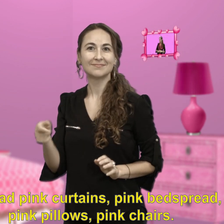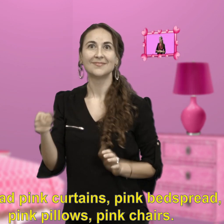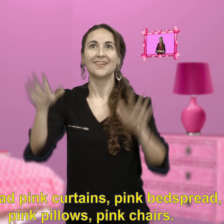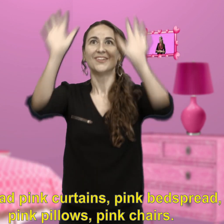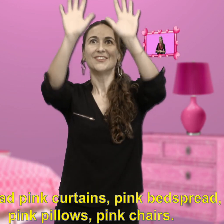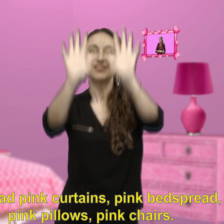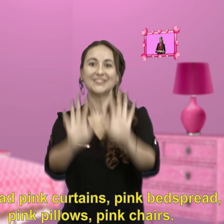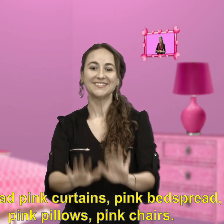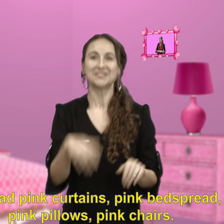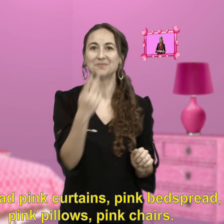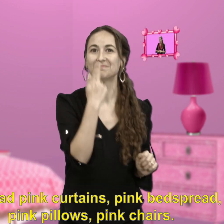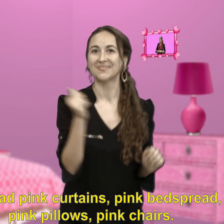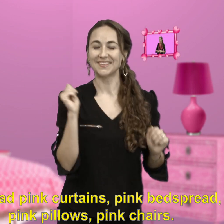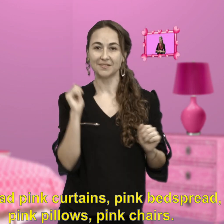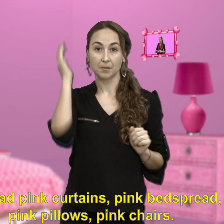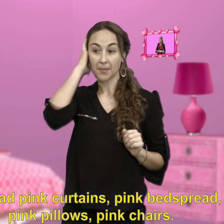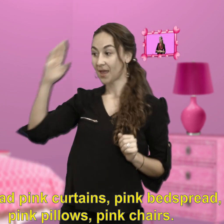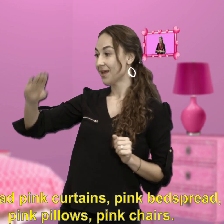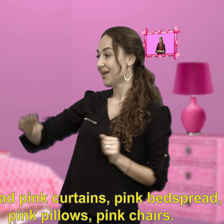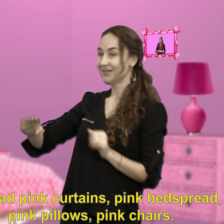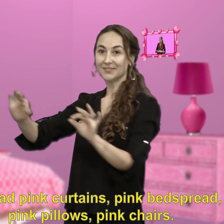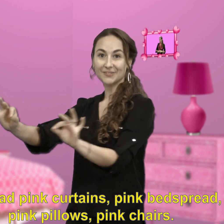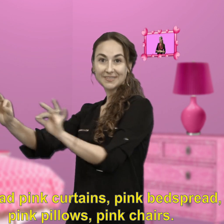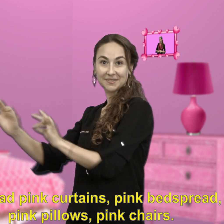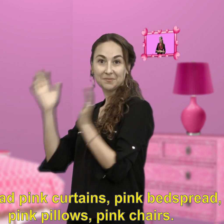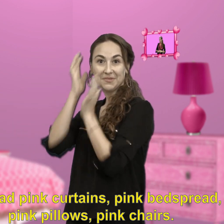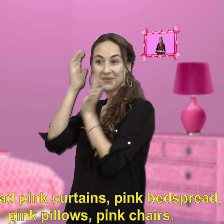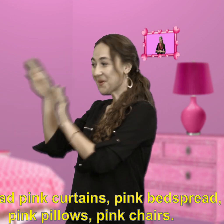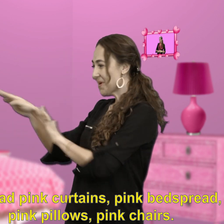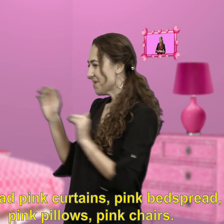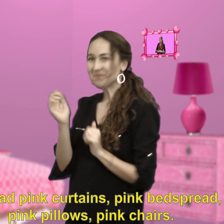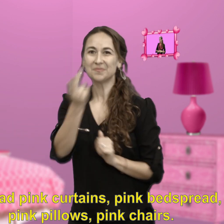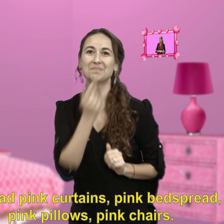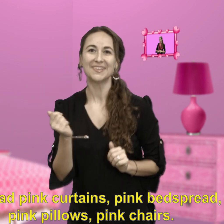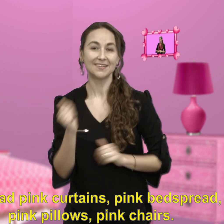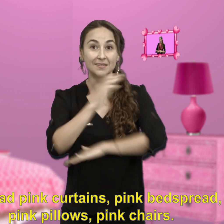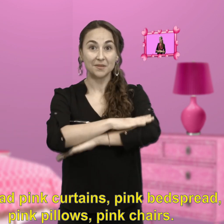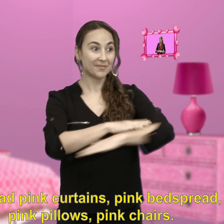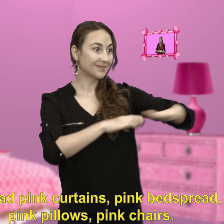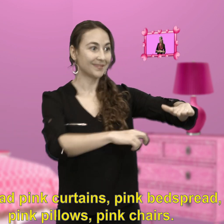curtains, pink bedspread, pink pillows, pink chairs.